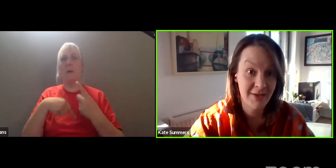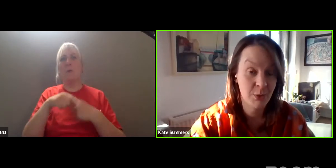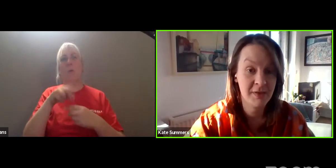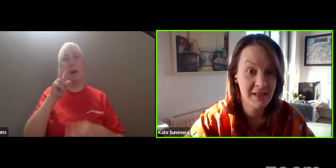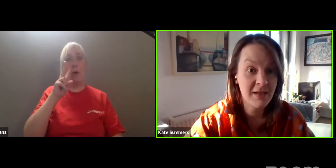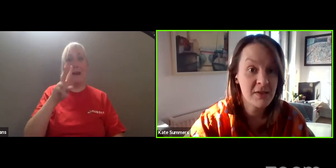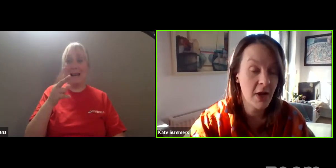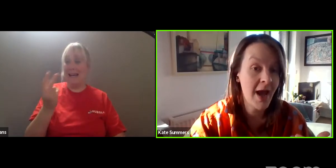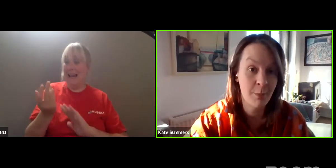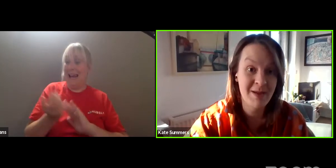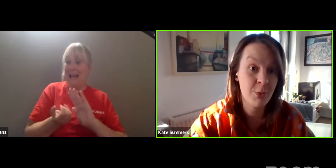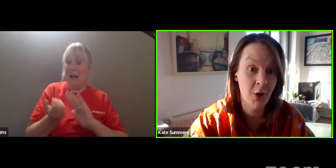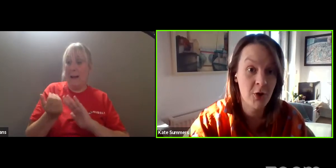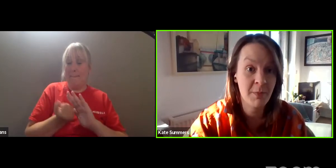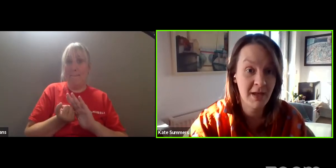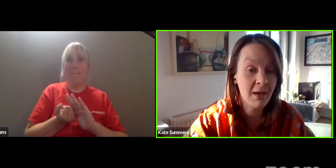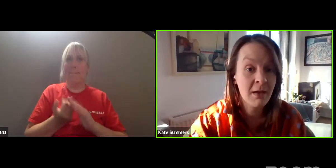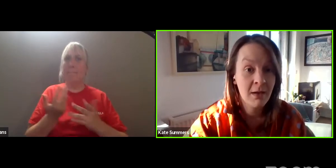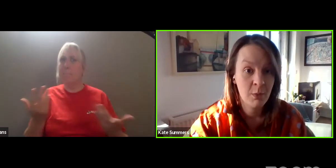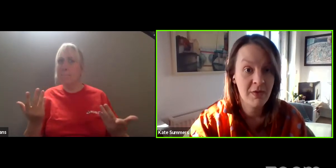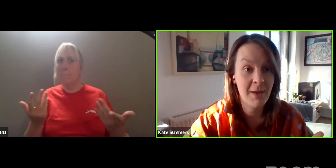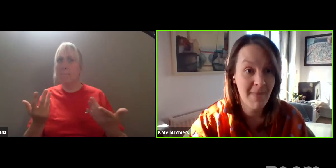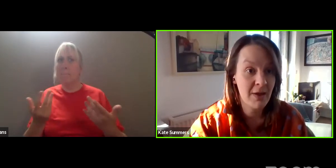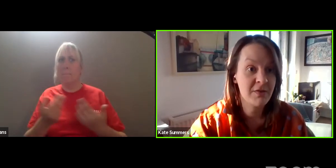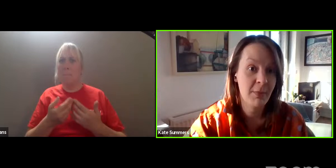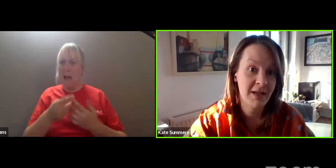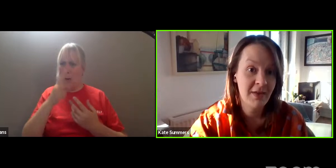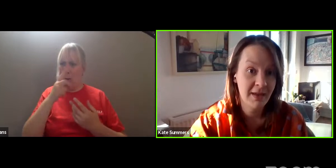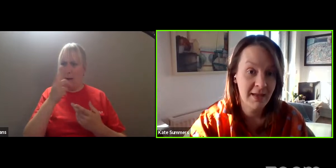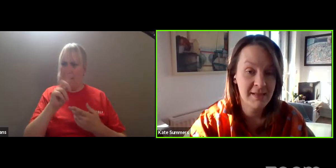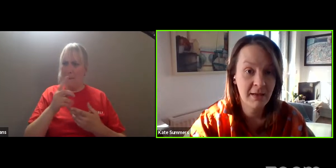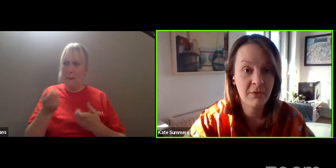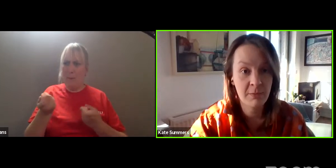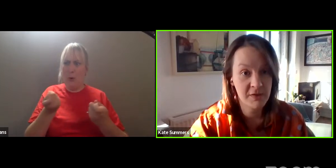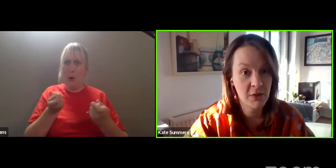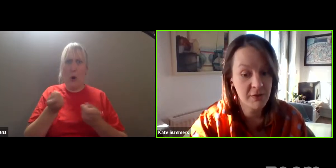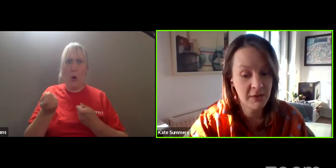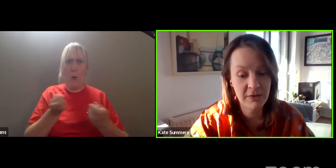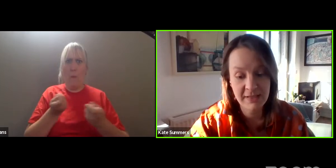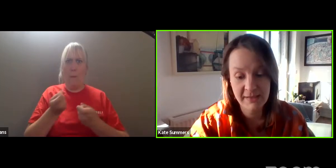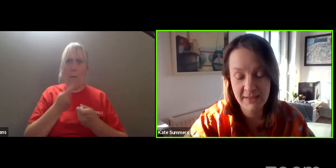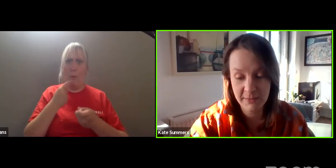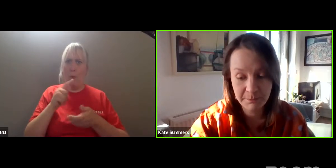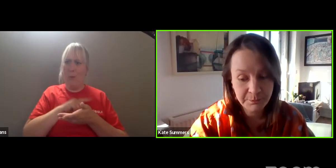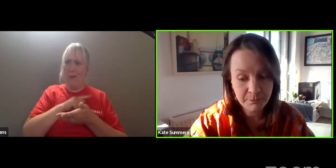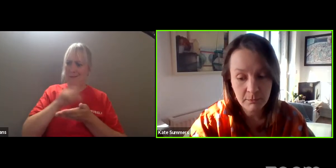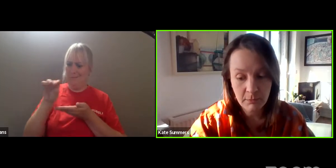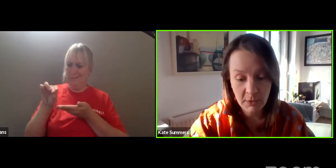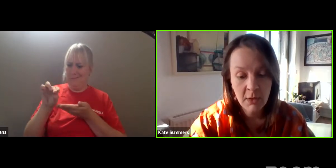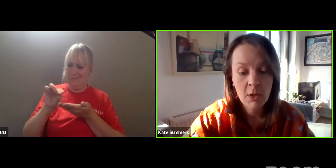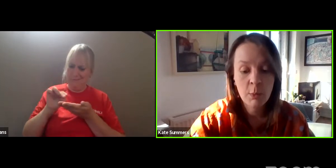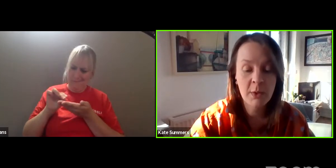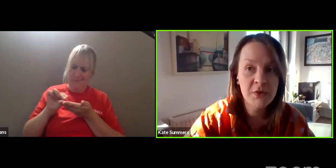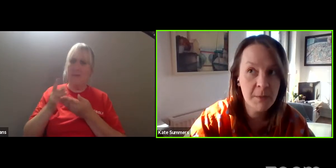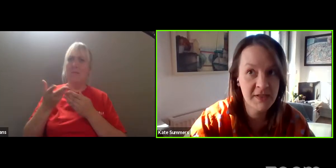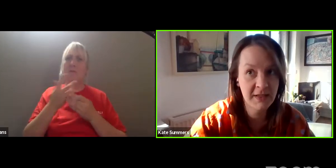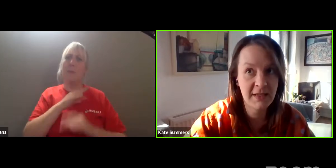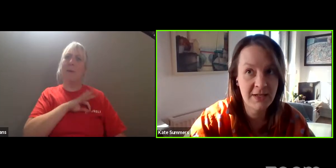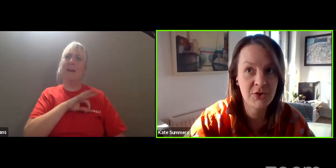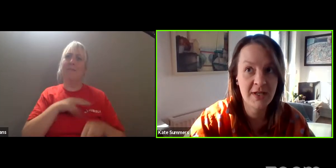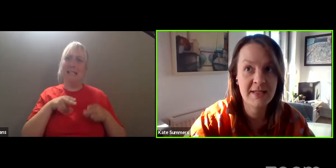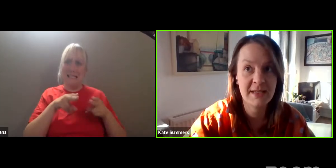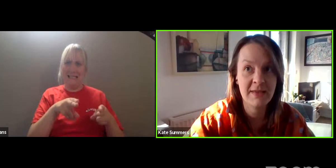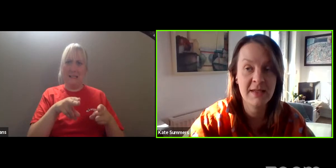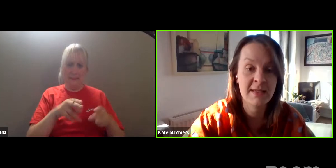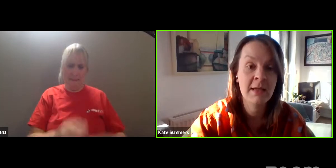maybe inadequacy. So how are people coping with the amount of money they're getting from the social security system? We're also